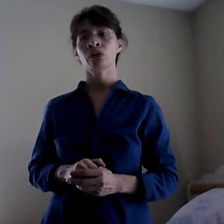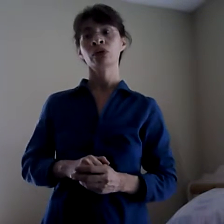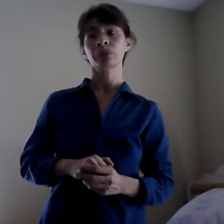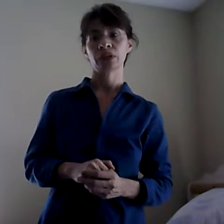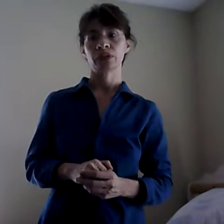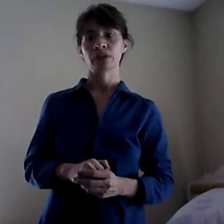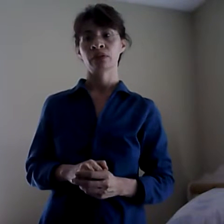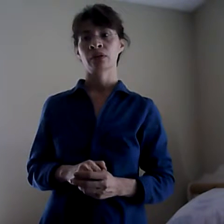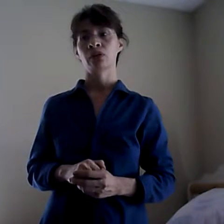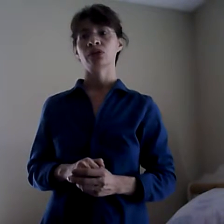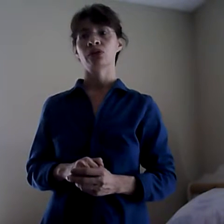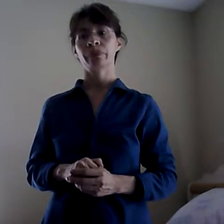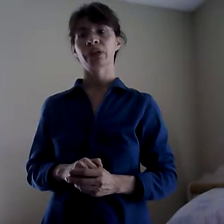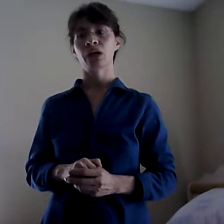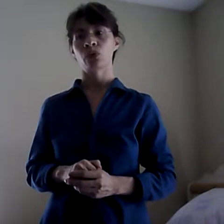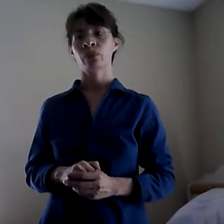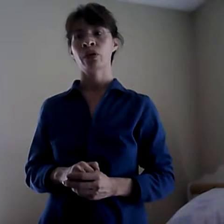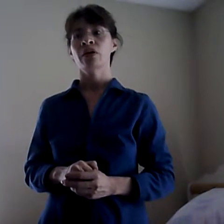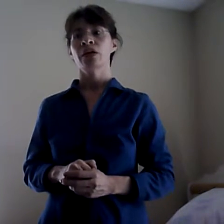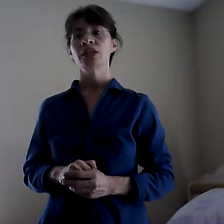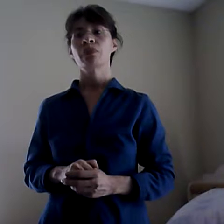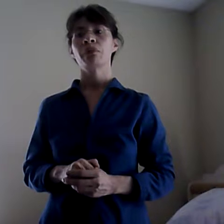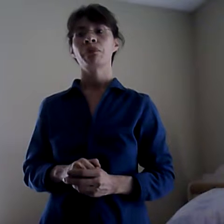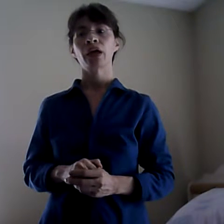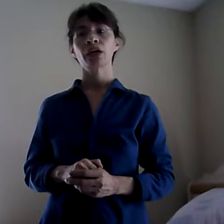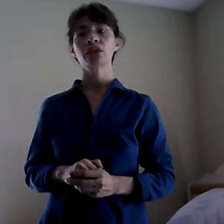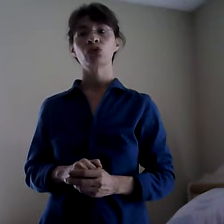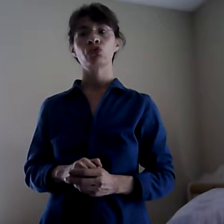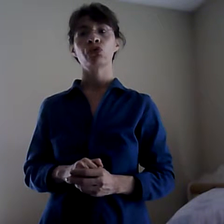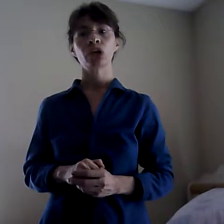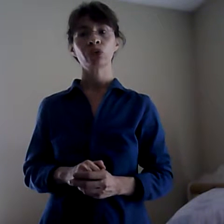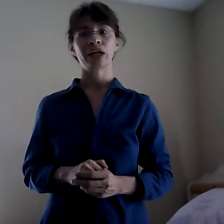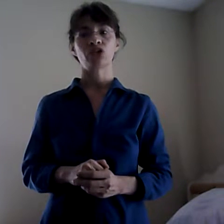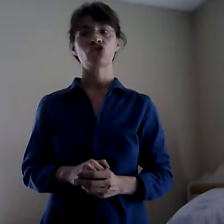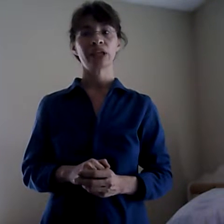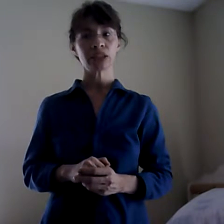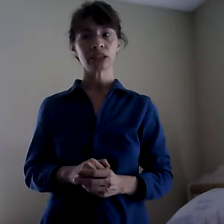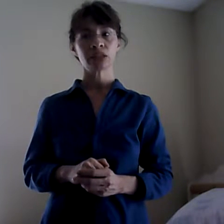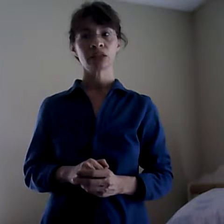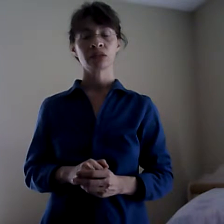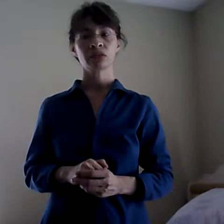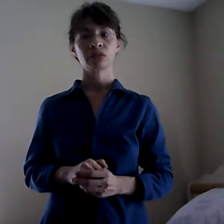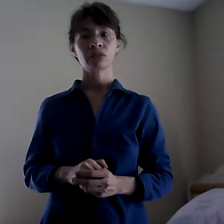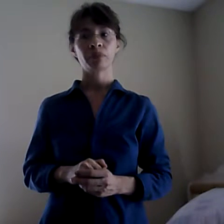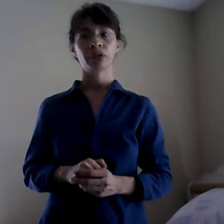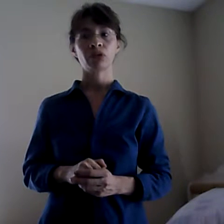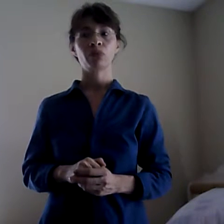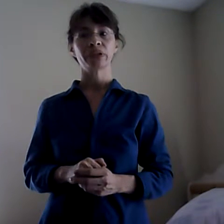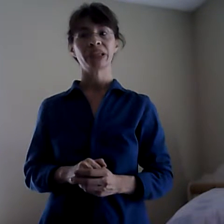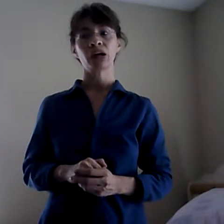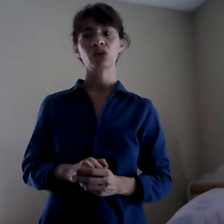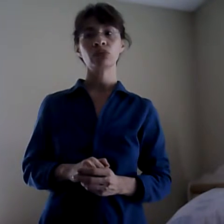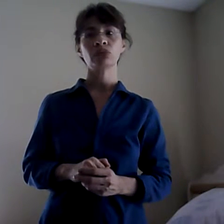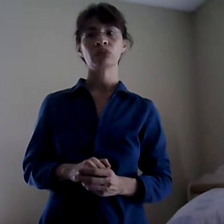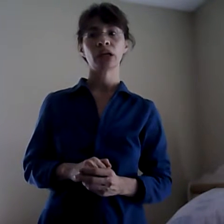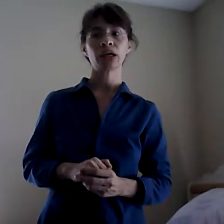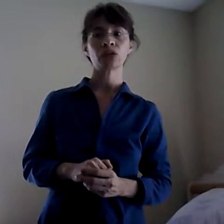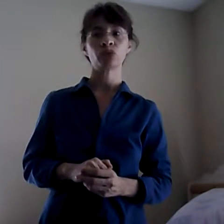or busy, goes up and down, is my pace going to follow that trend? I mean, up and down, less or